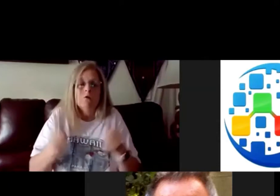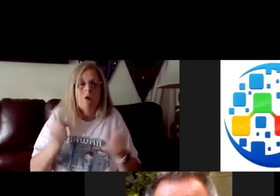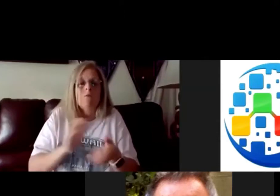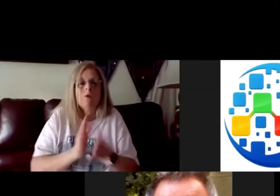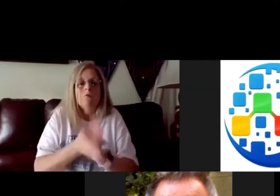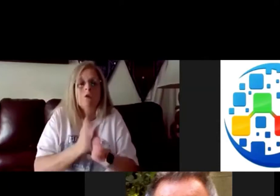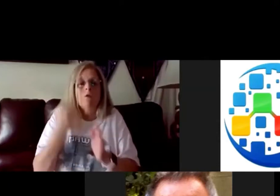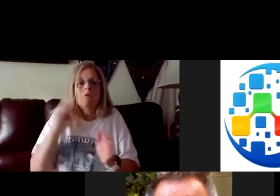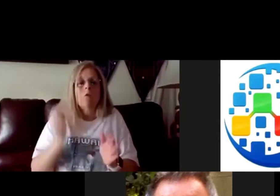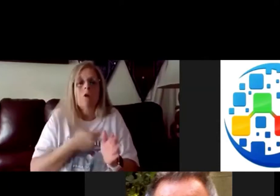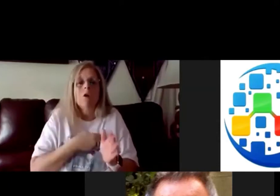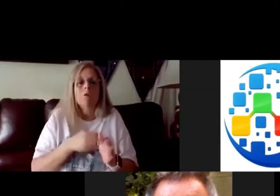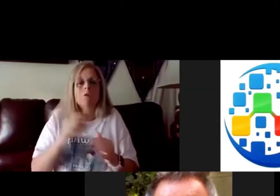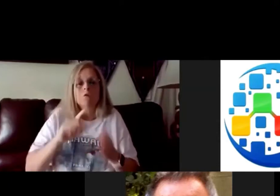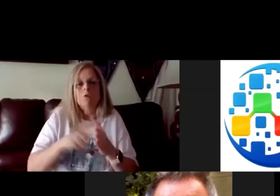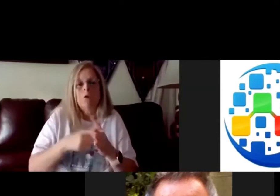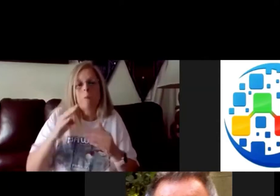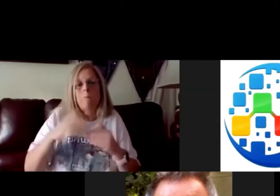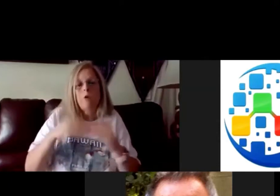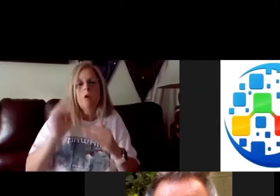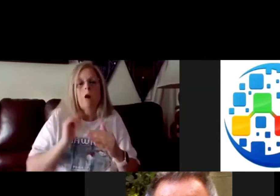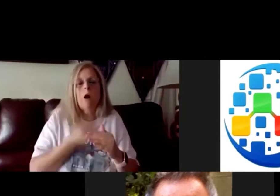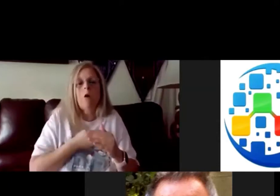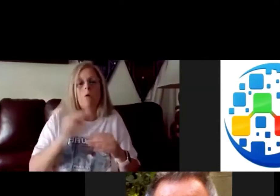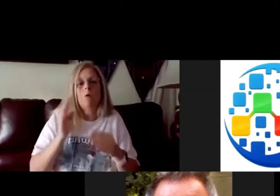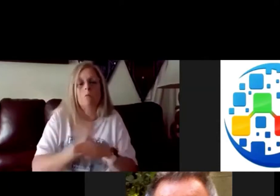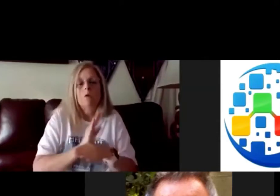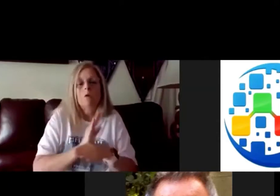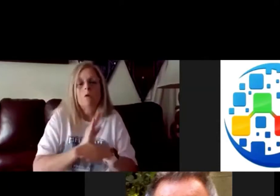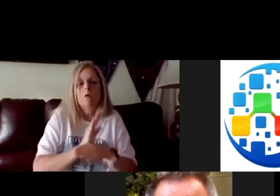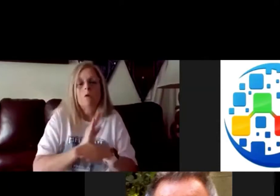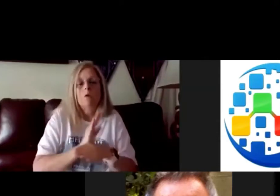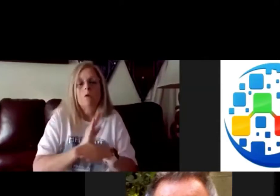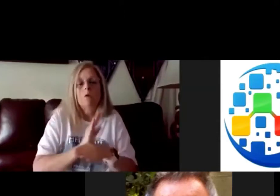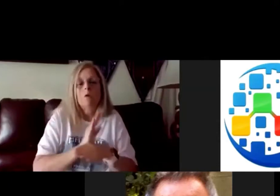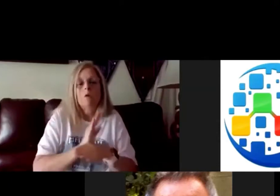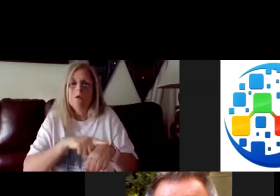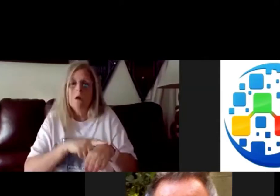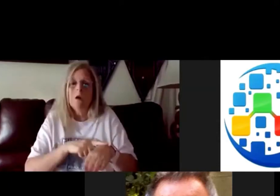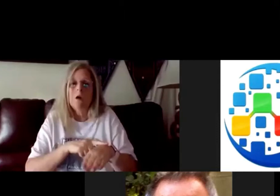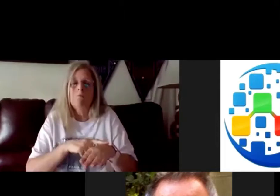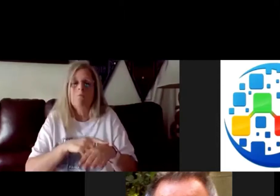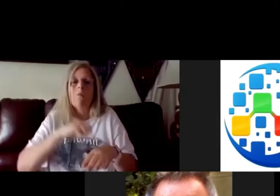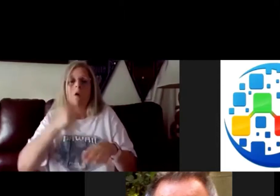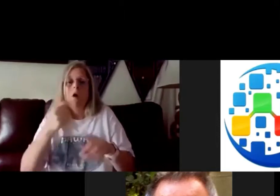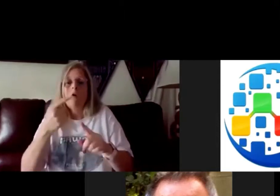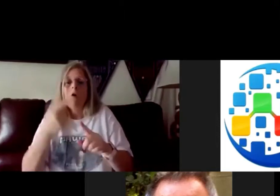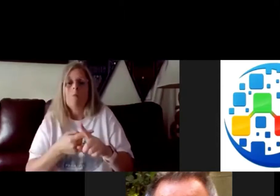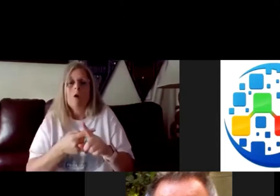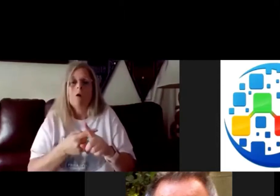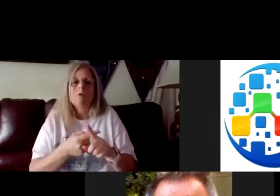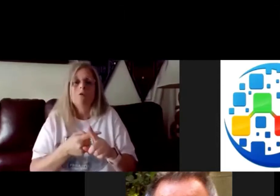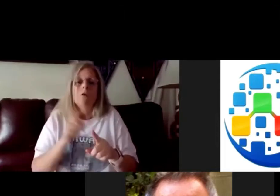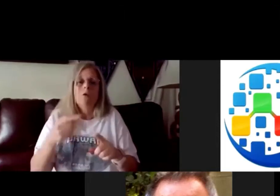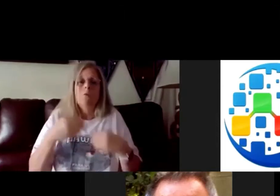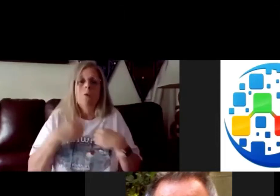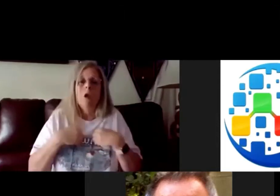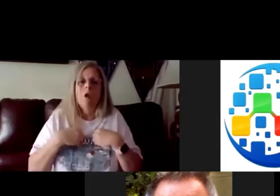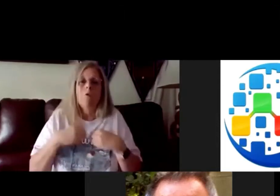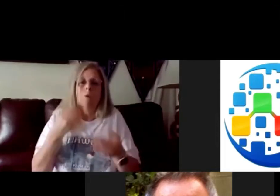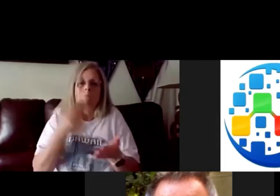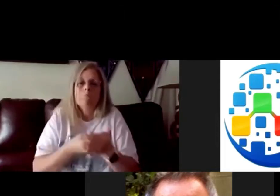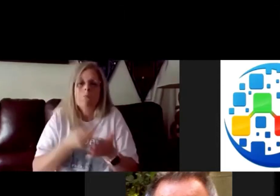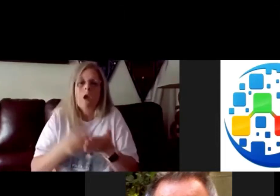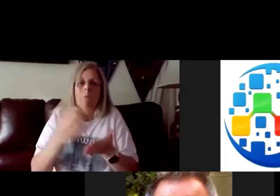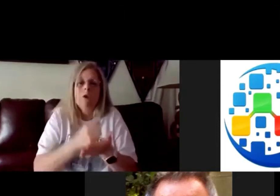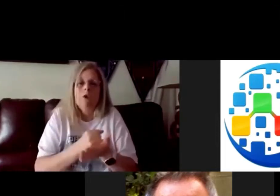start building our business. You will pay one time, and then the other months that we have to pay will be paid from the proceeds that we make